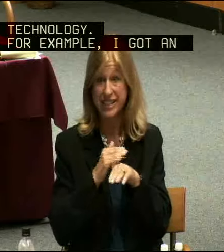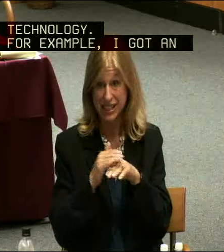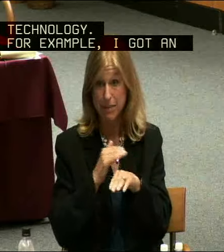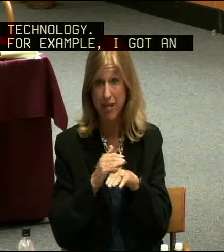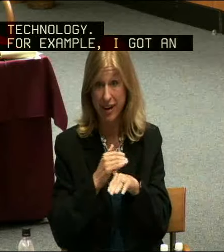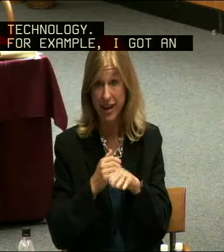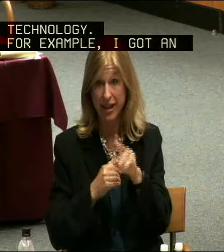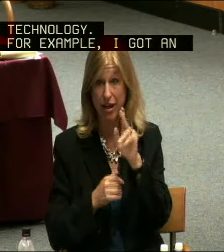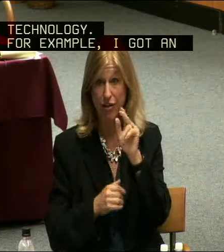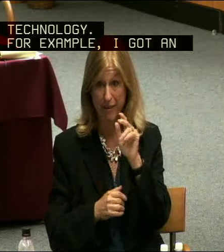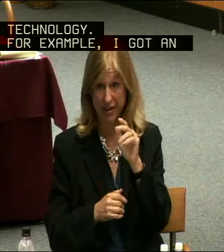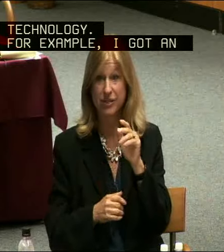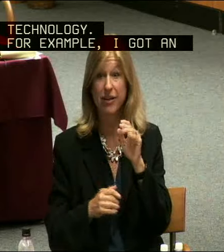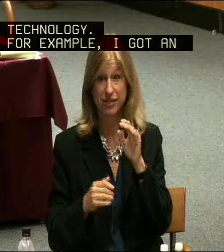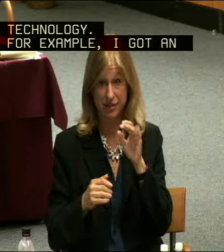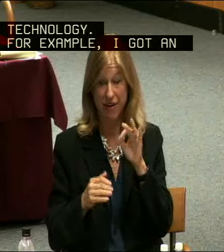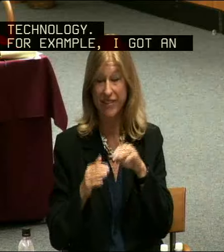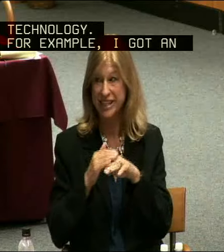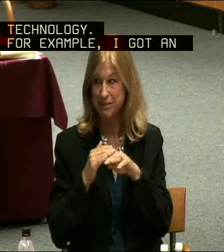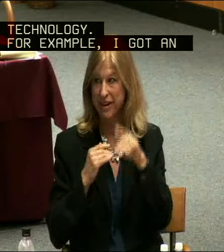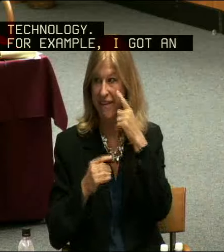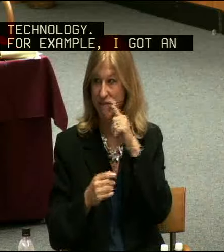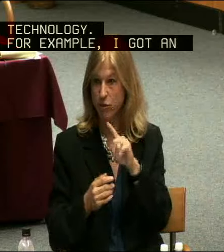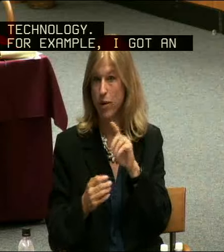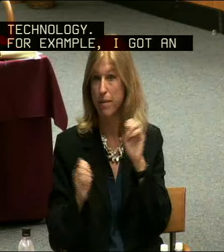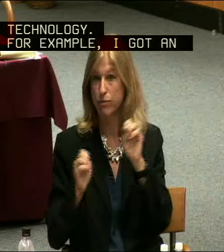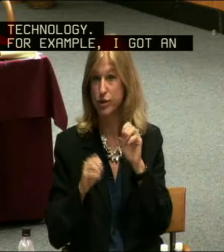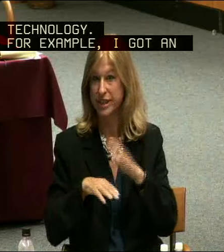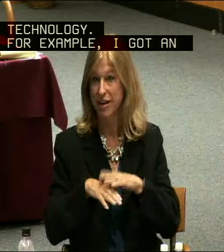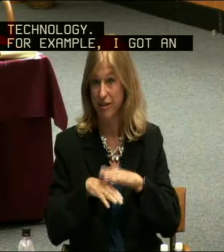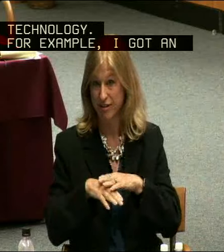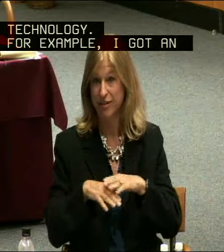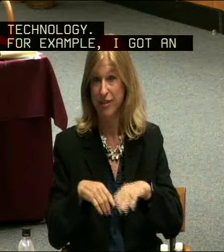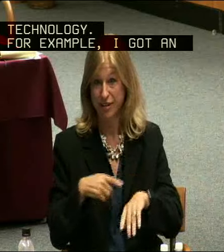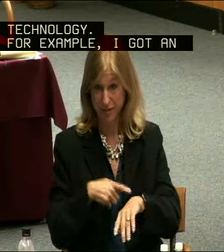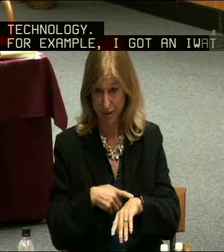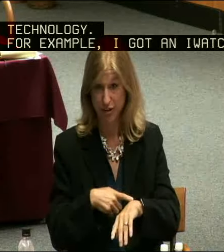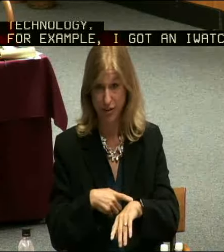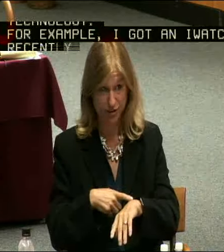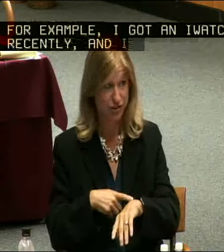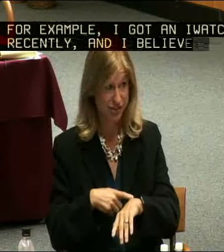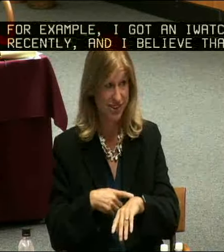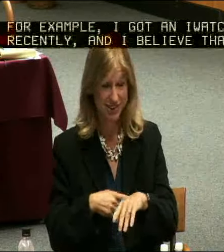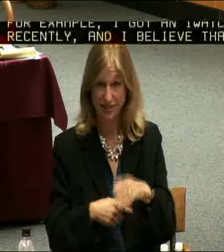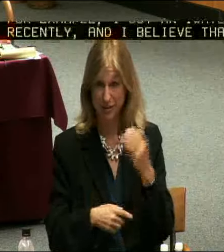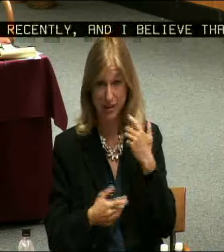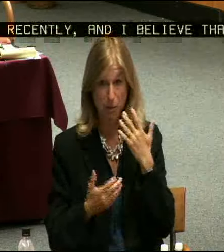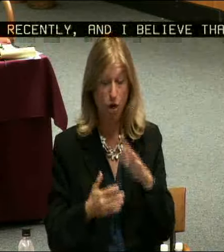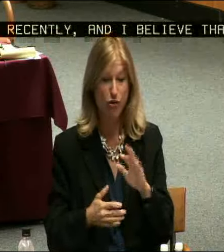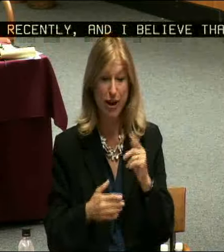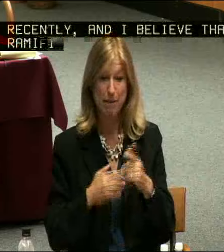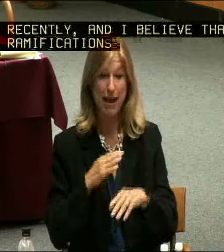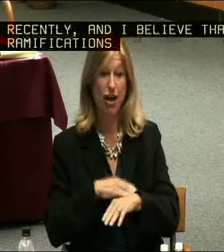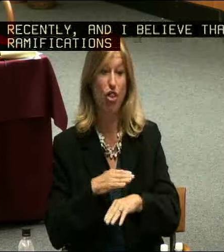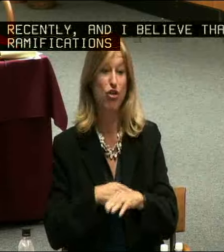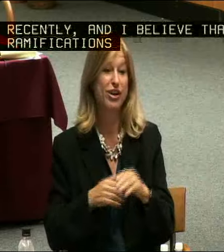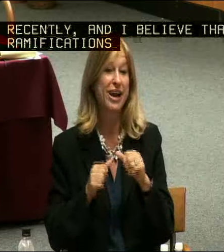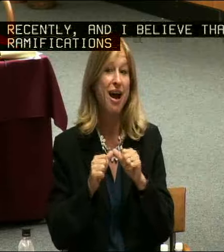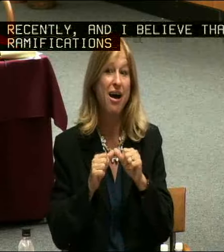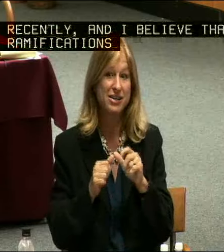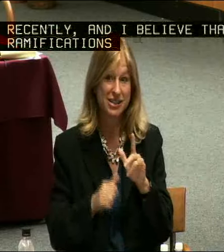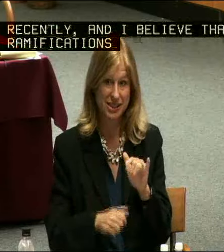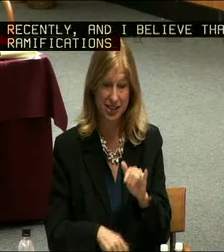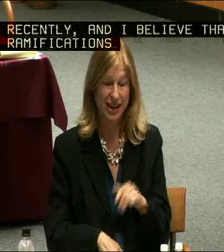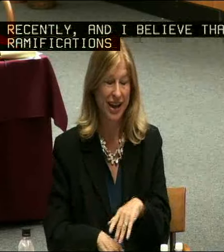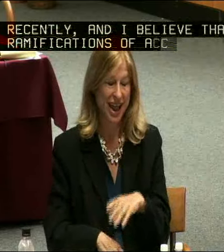that the ramifications of accessibility for emergency alerting in the iWatch are incredible.